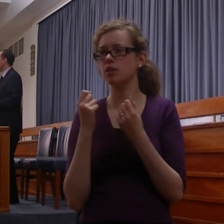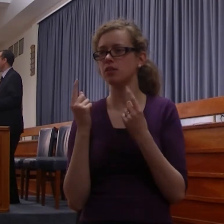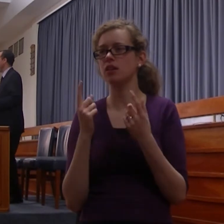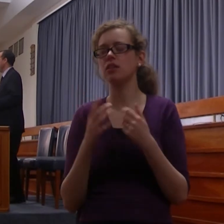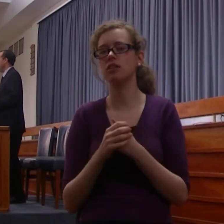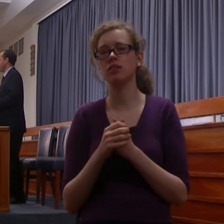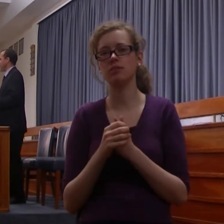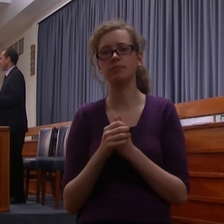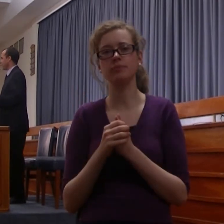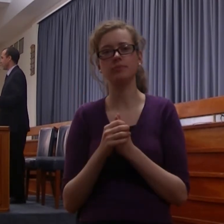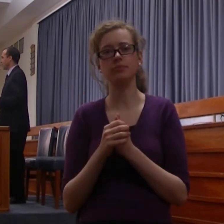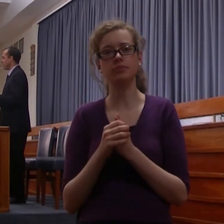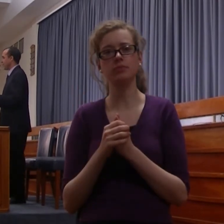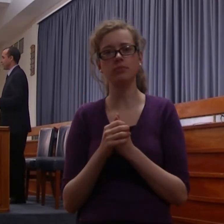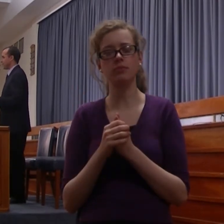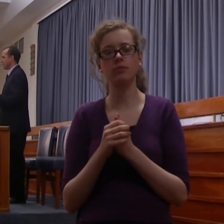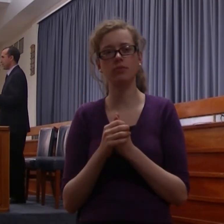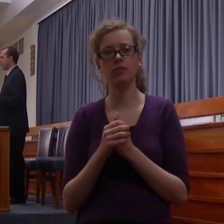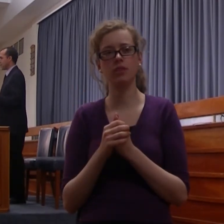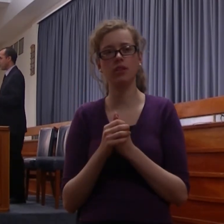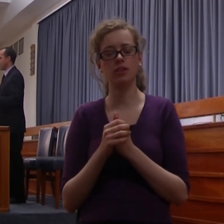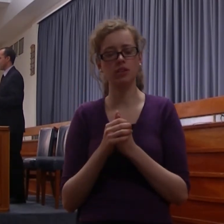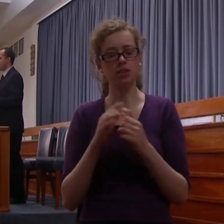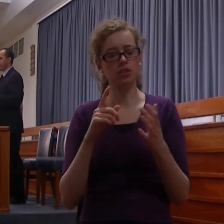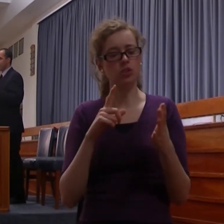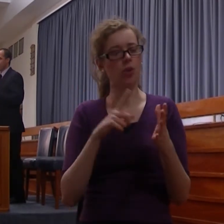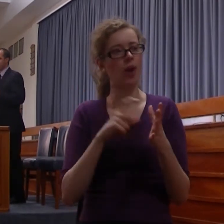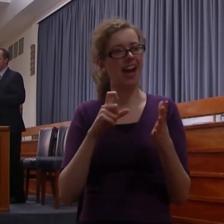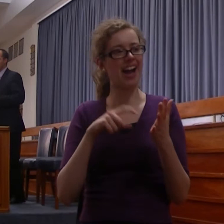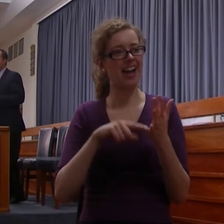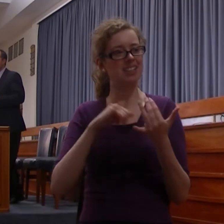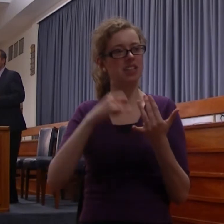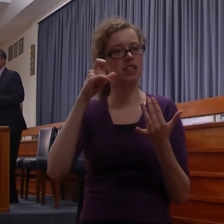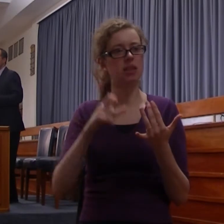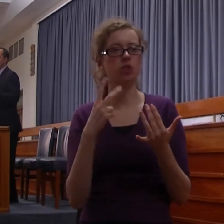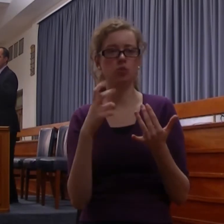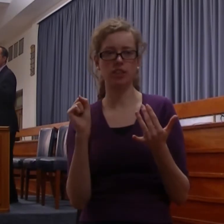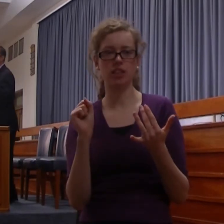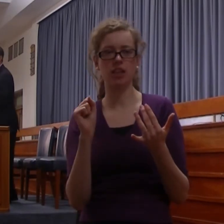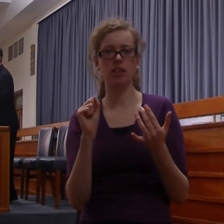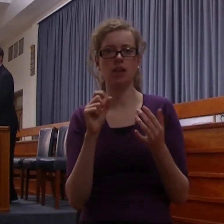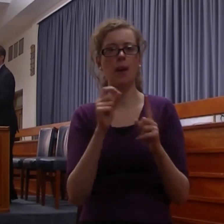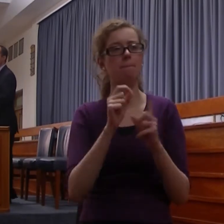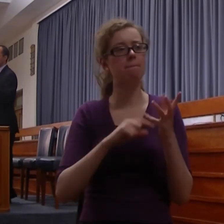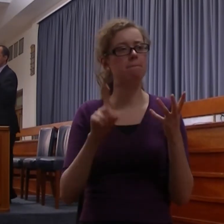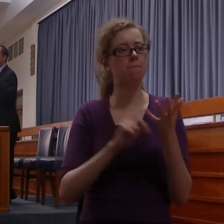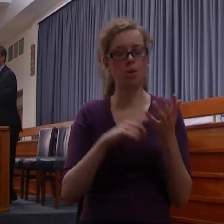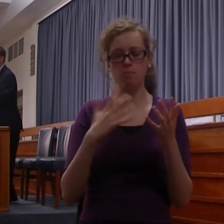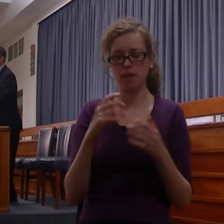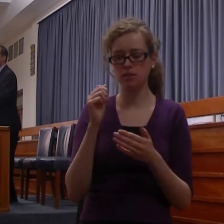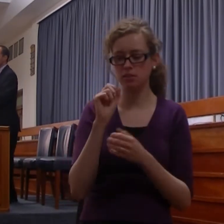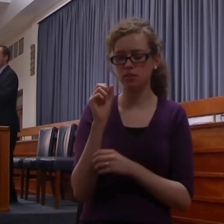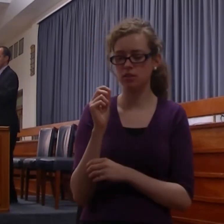the first church to whom the Lord Jesus Christ is writing in the book of Revelation. And to that church, in speaking with the elders